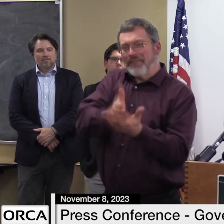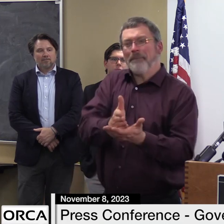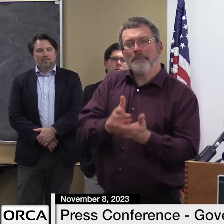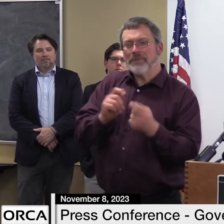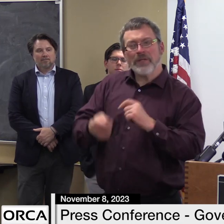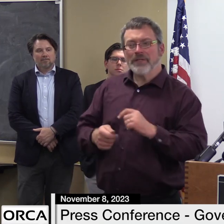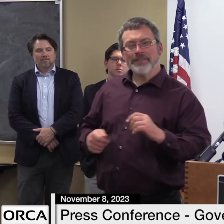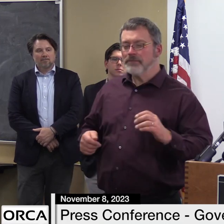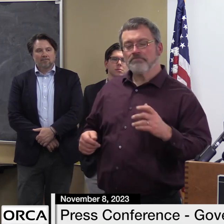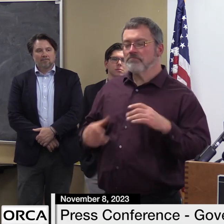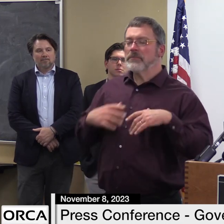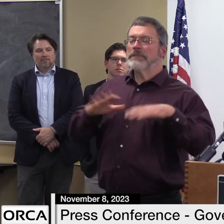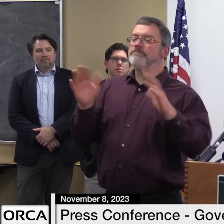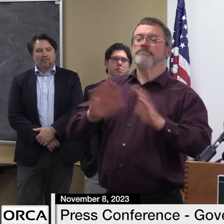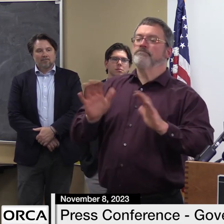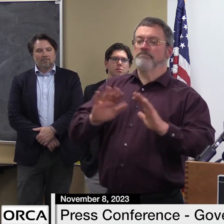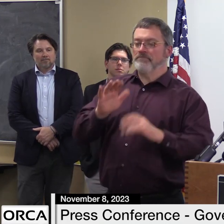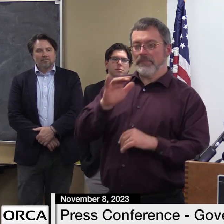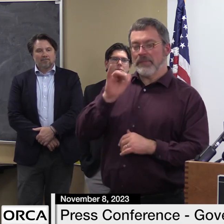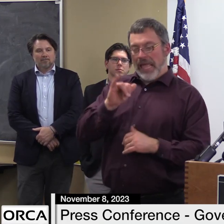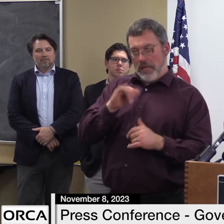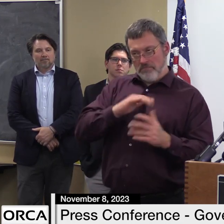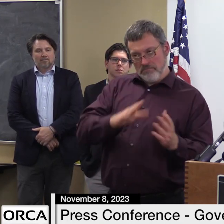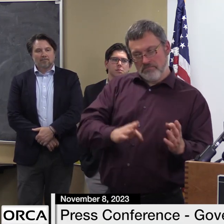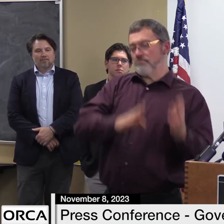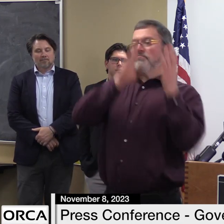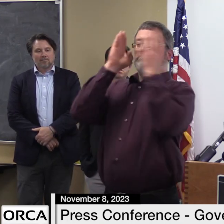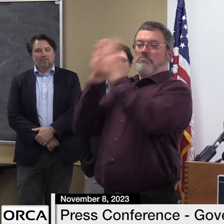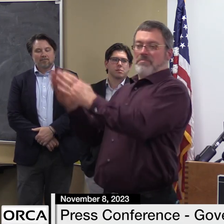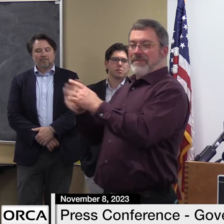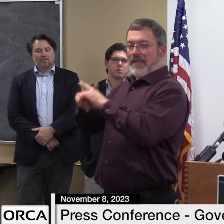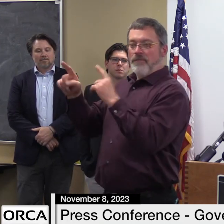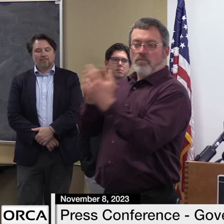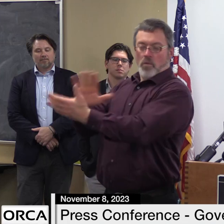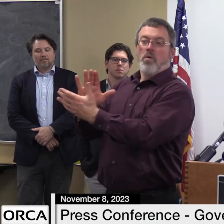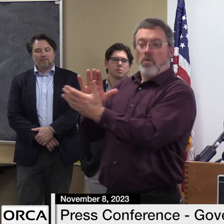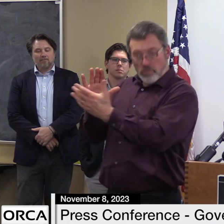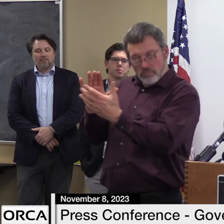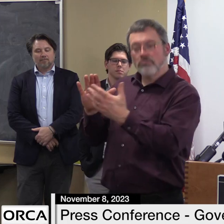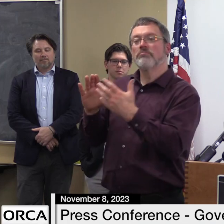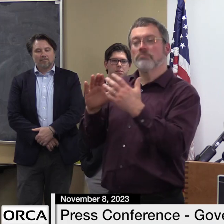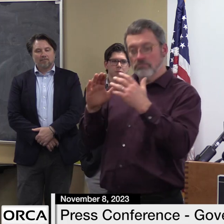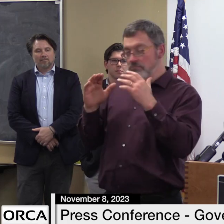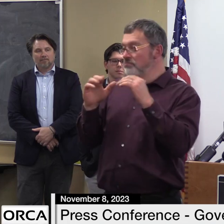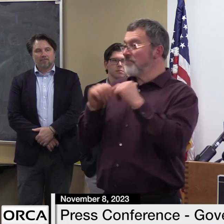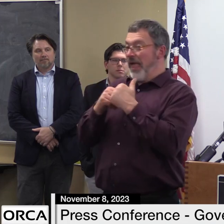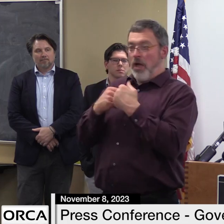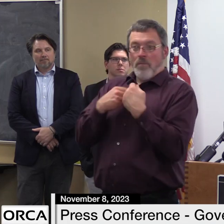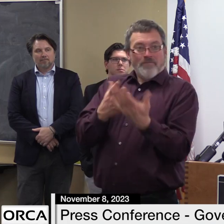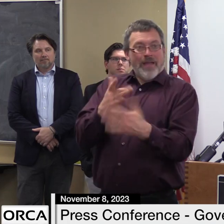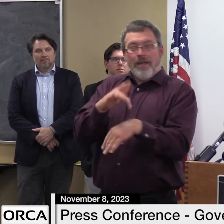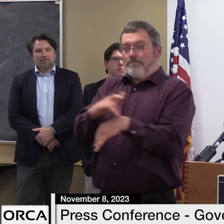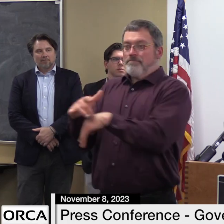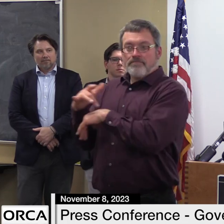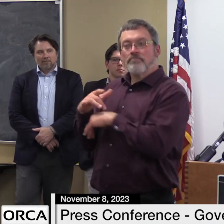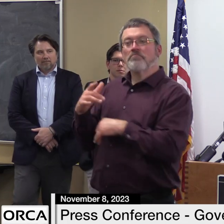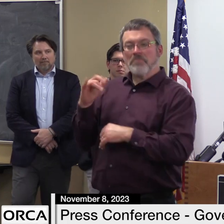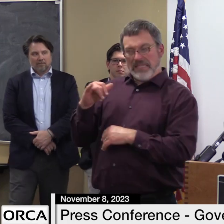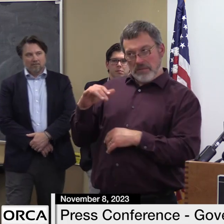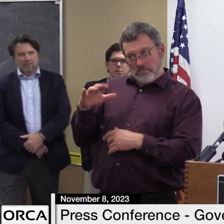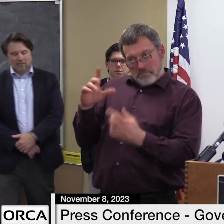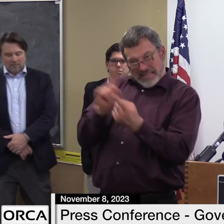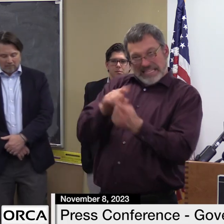differently so that we can provide those services to help them address their needs, I think would reduce